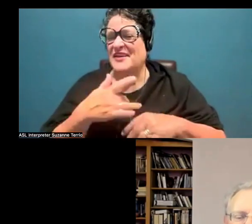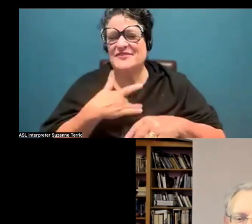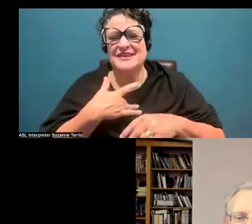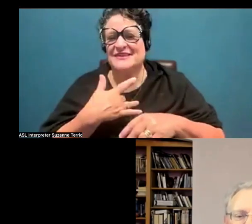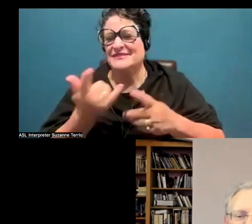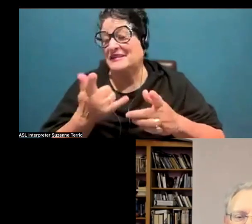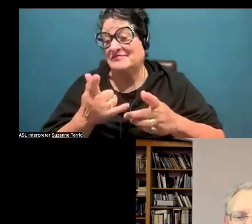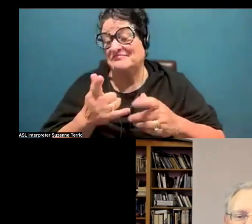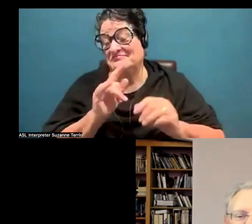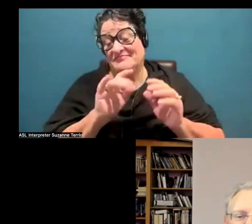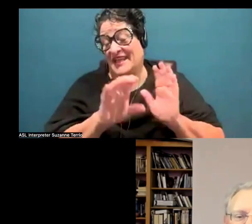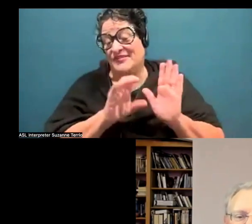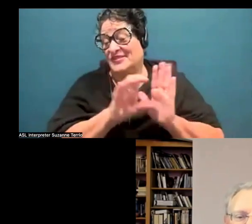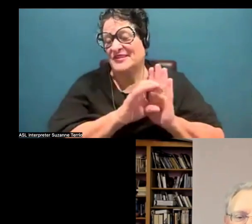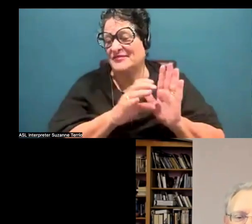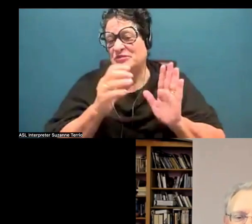would know either.